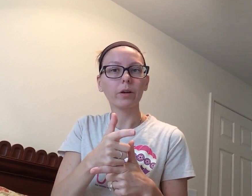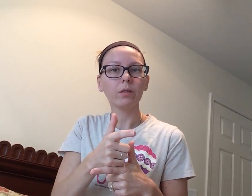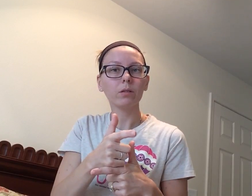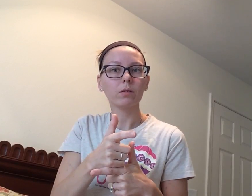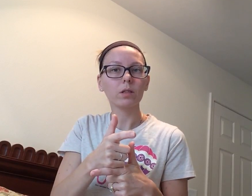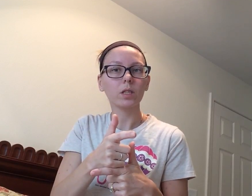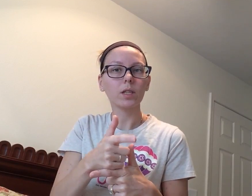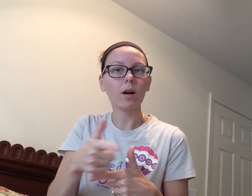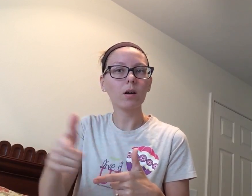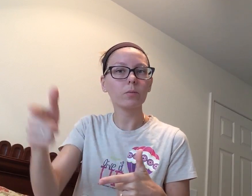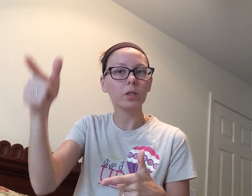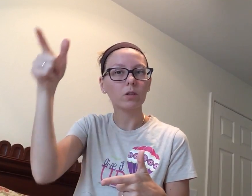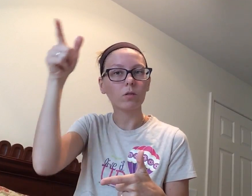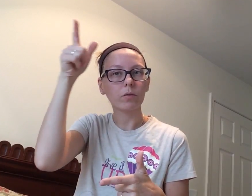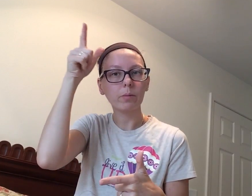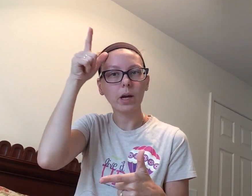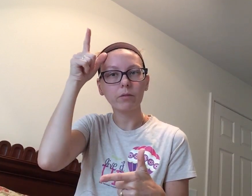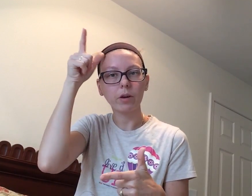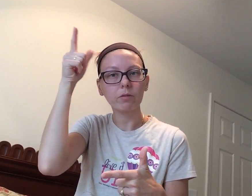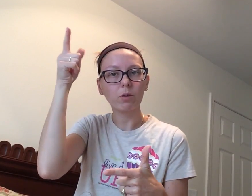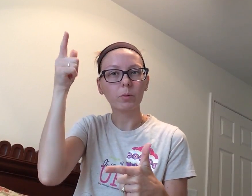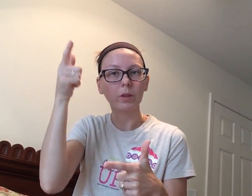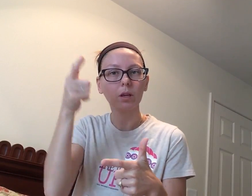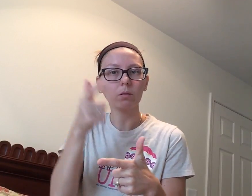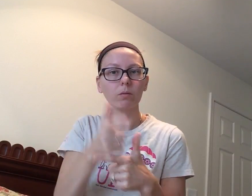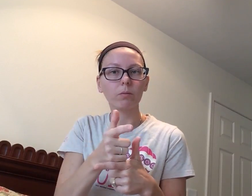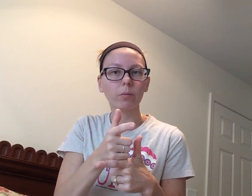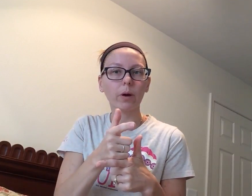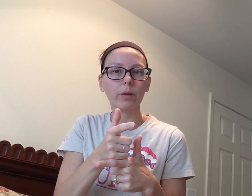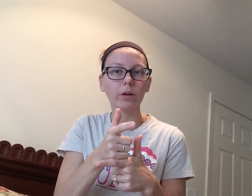Brother. This is that hard one, so don't feel bad if you're having trouble with it. Brother.